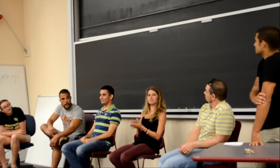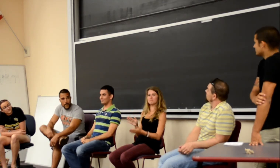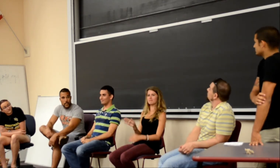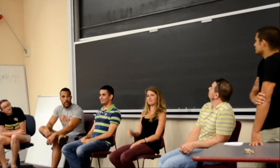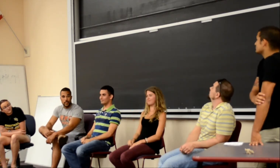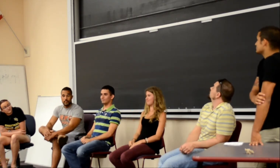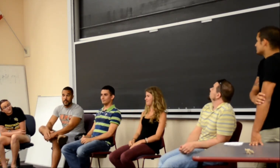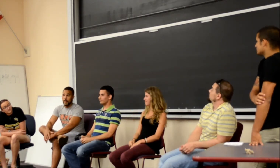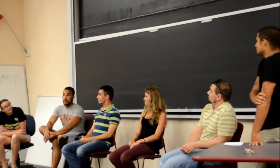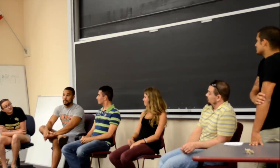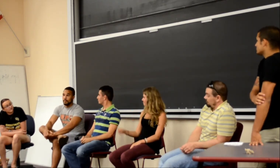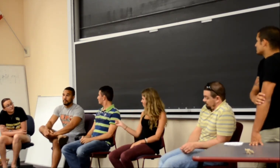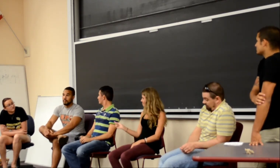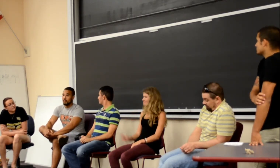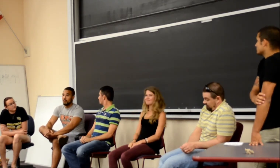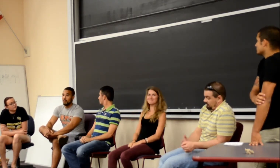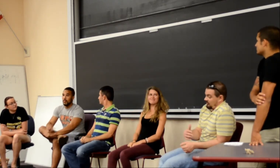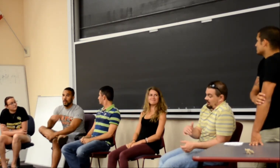school.